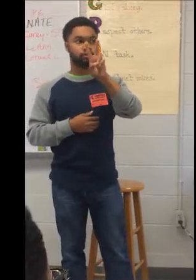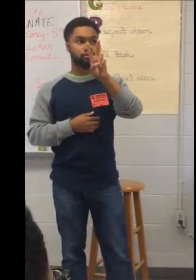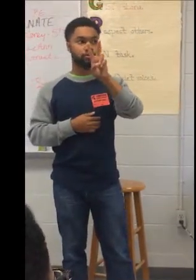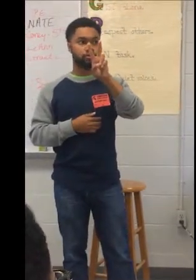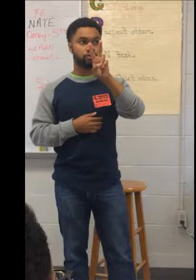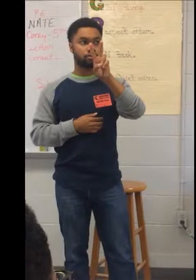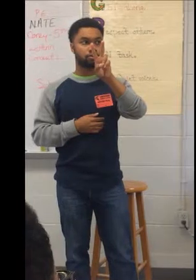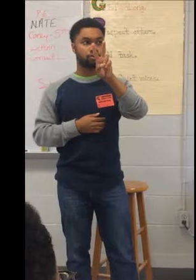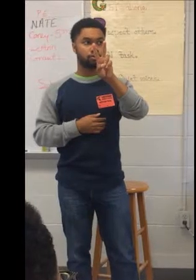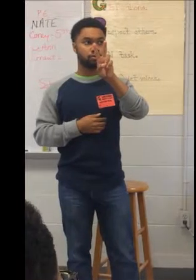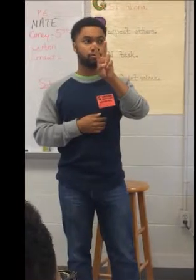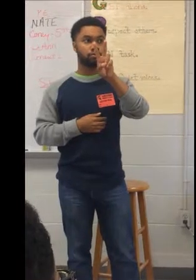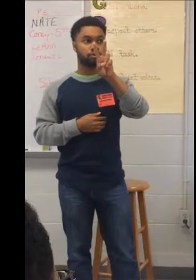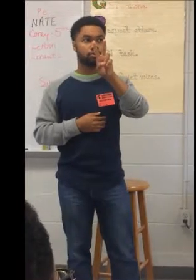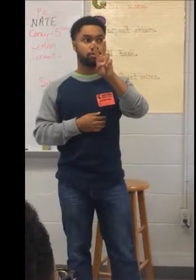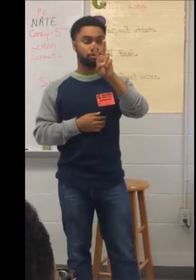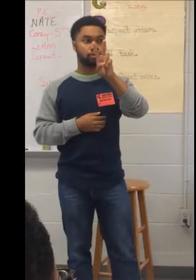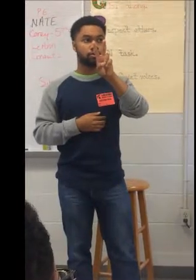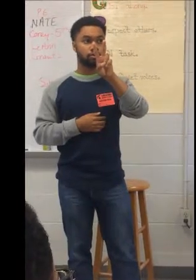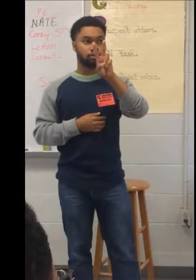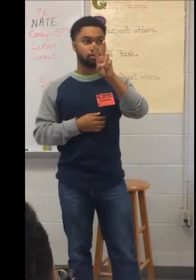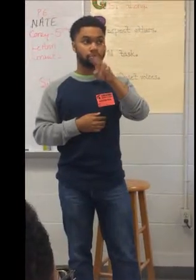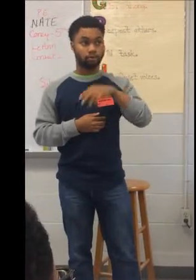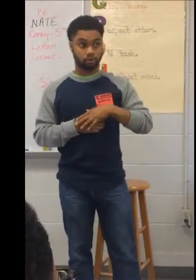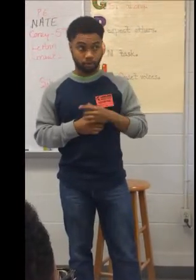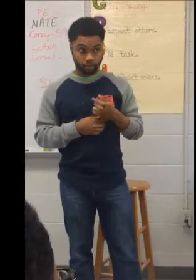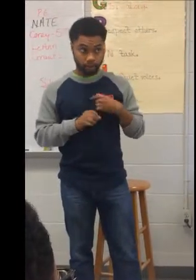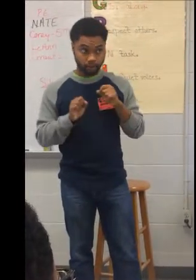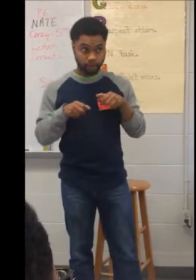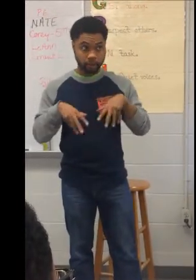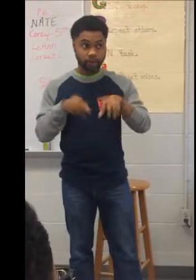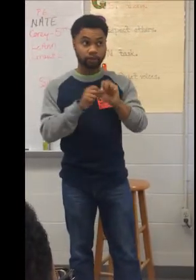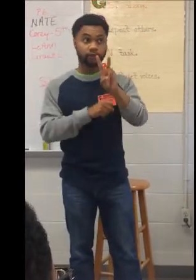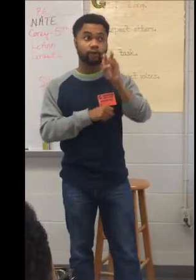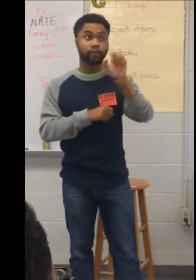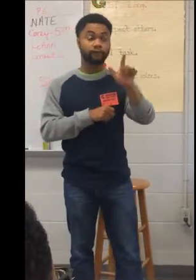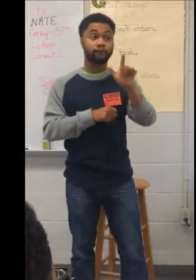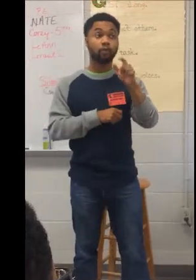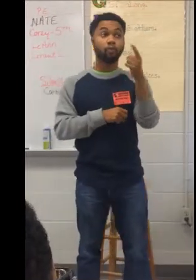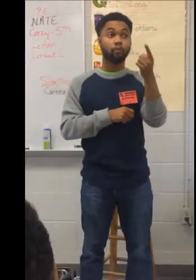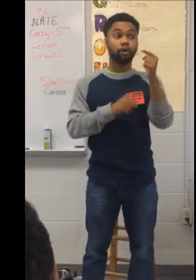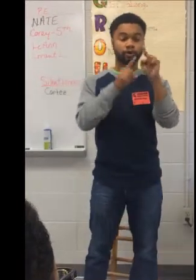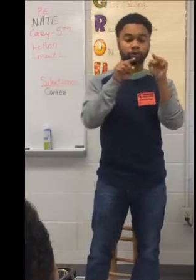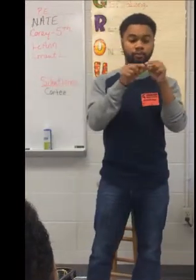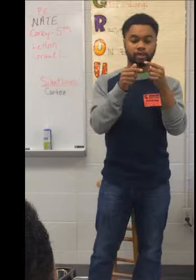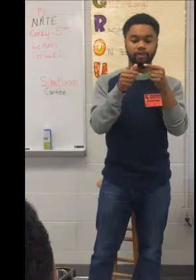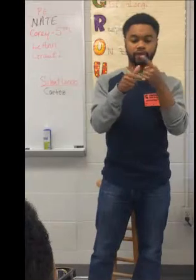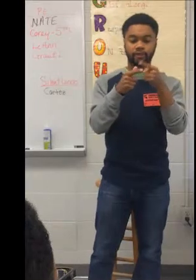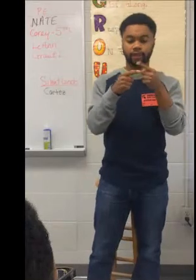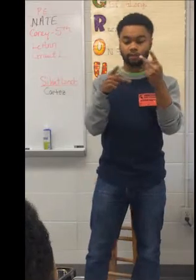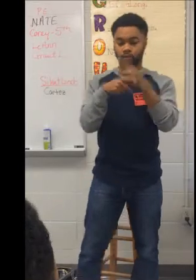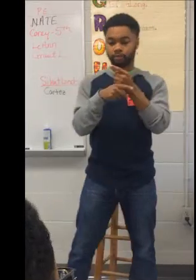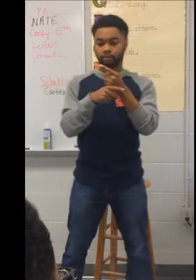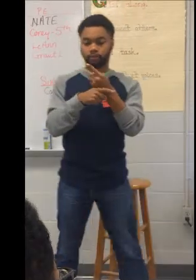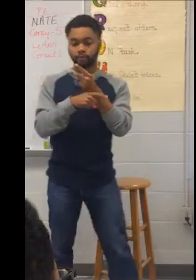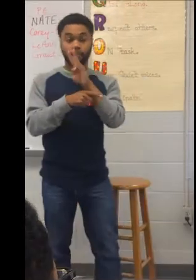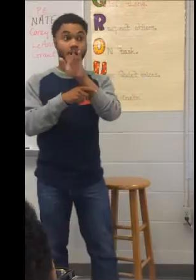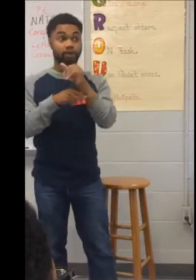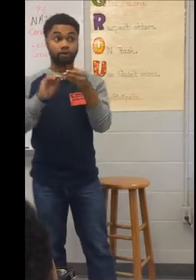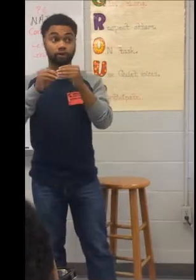Oh, we could take the volume of one of those cubes, and we could have multiplied it by the number of cubes. Or we